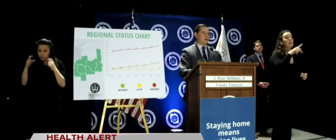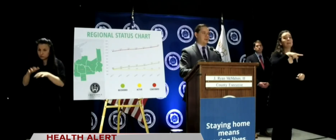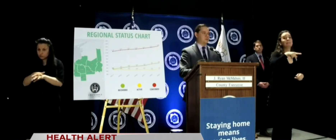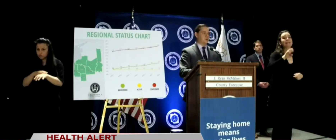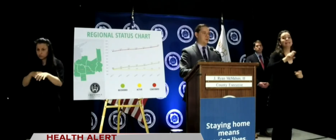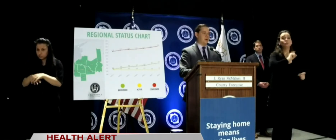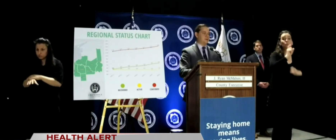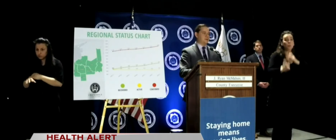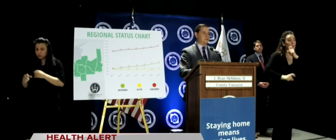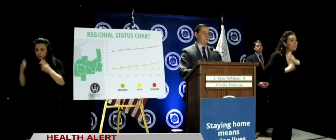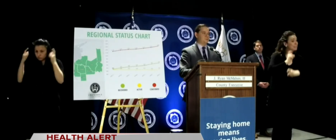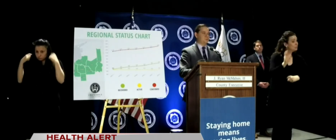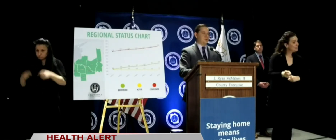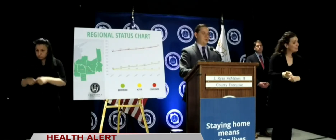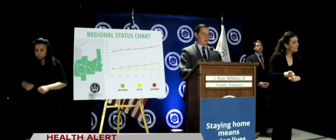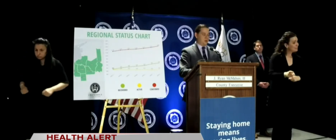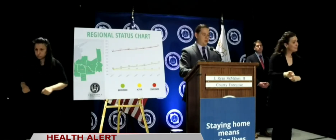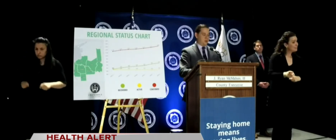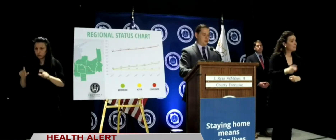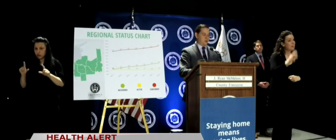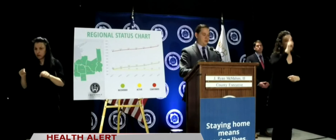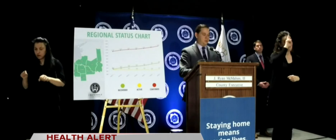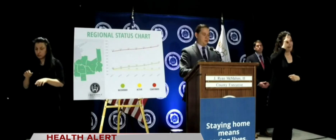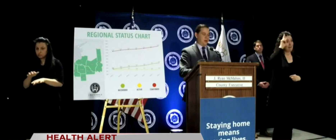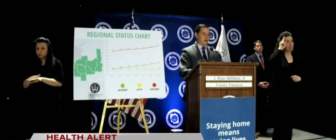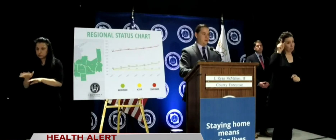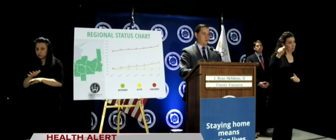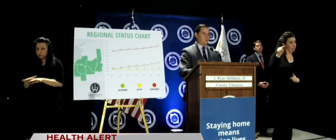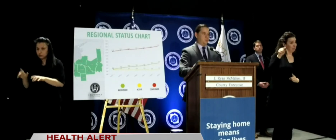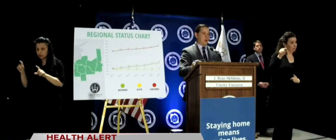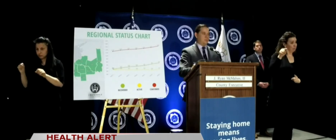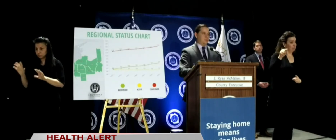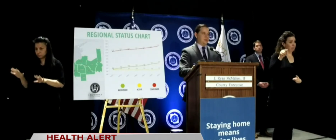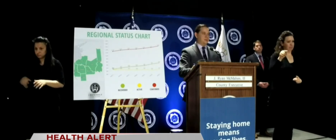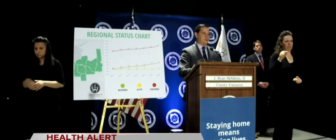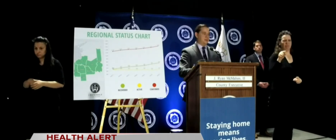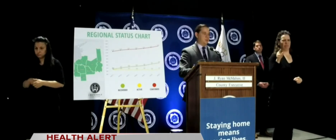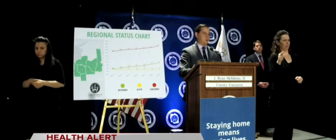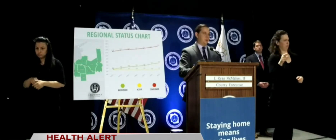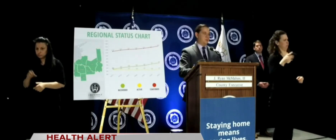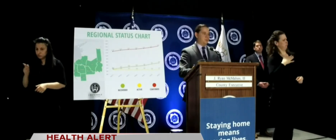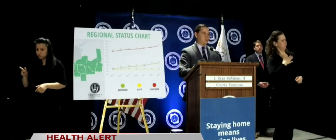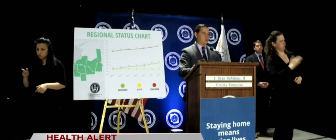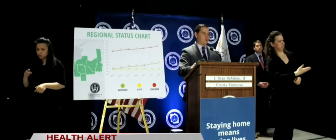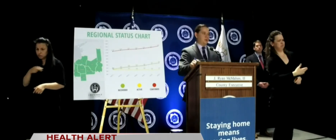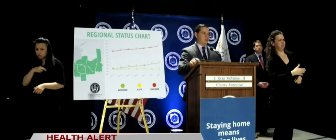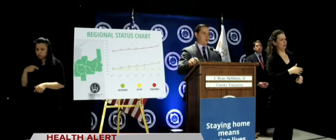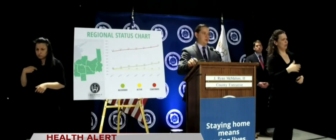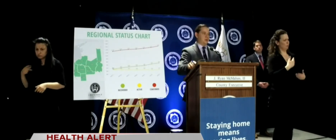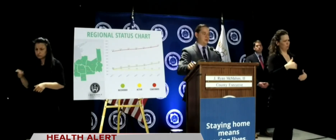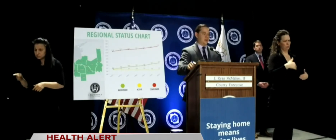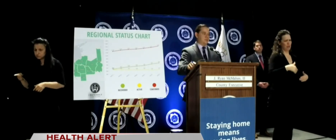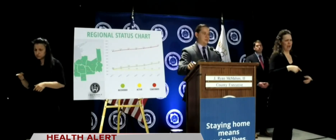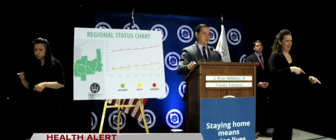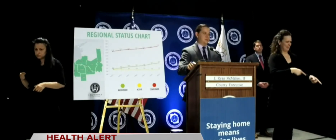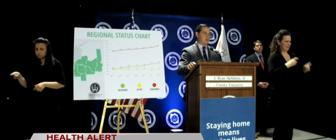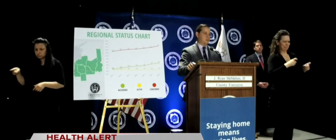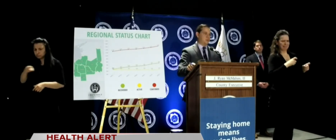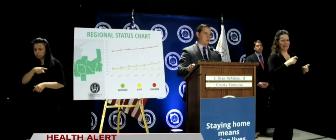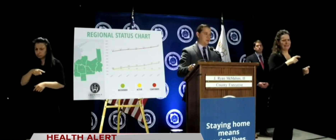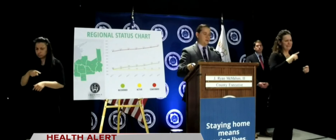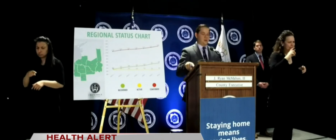at hospital capacity and you look at rapid testing capability, turn time